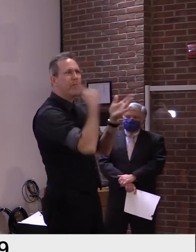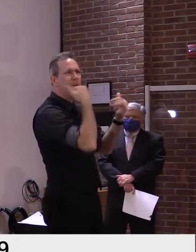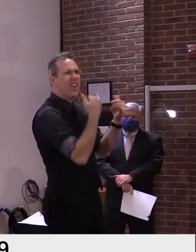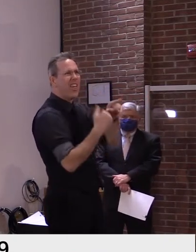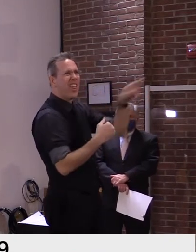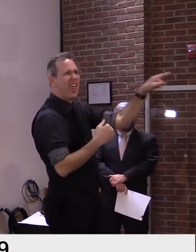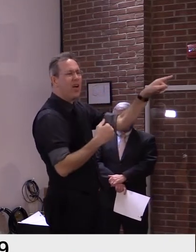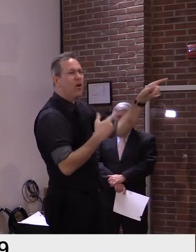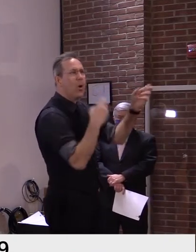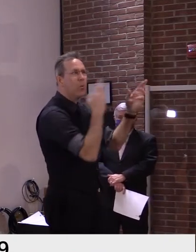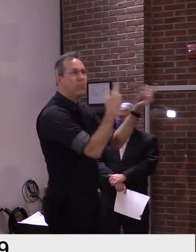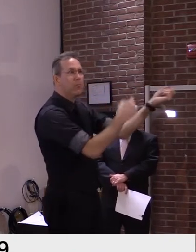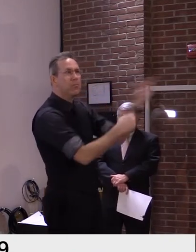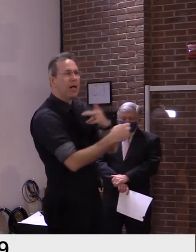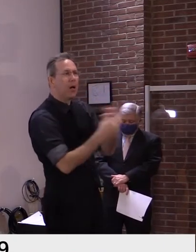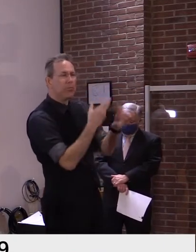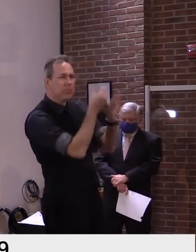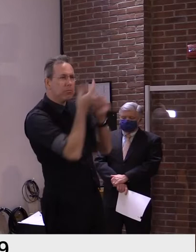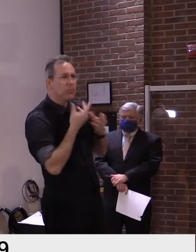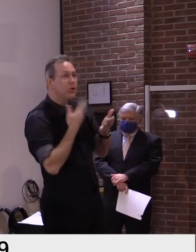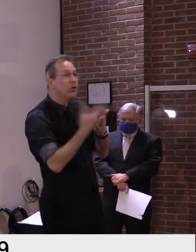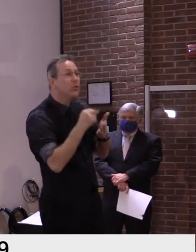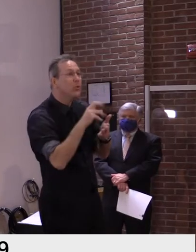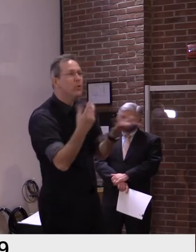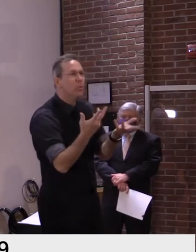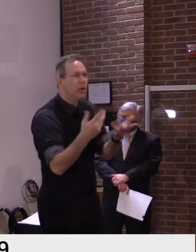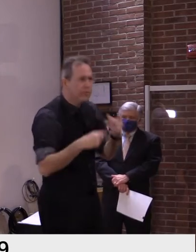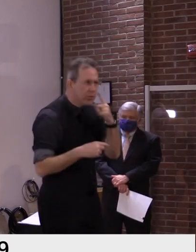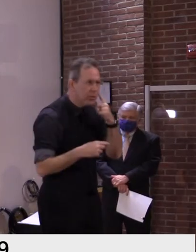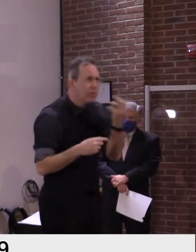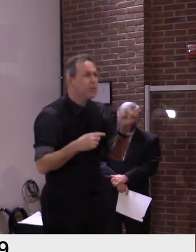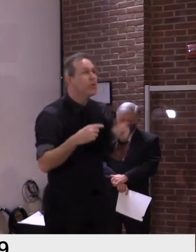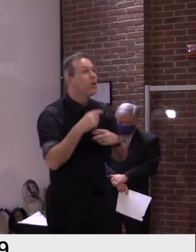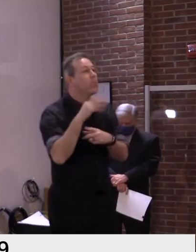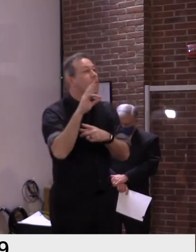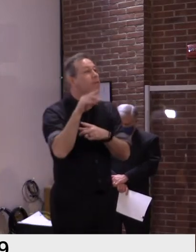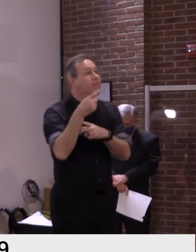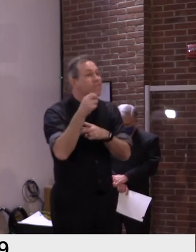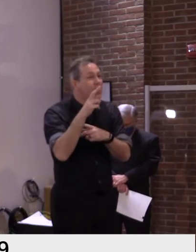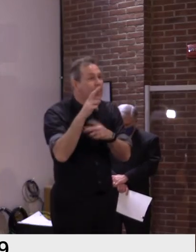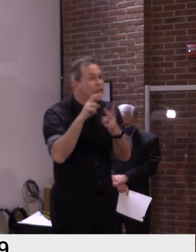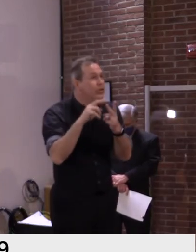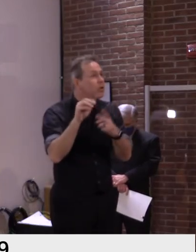much, much more briskly, just as these most recent ones are going.